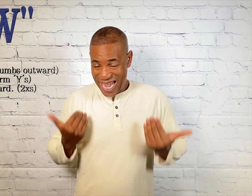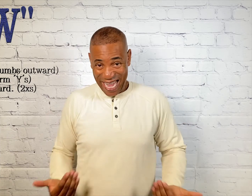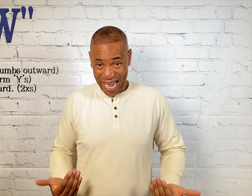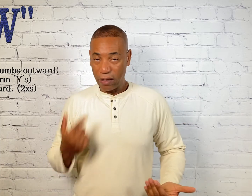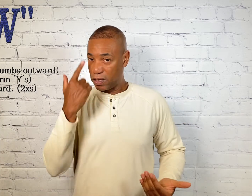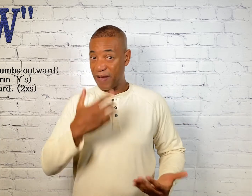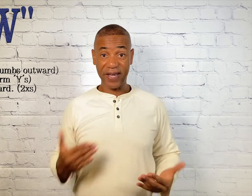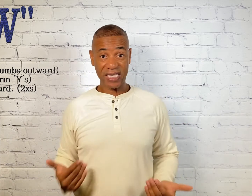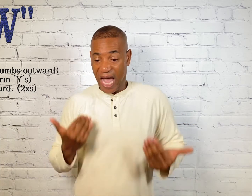Look at my face.